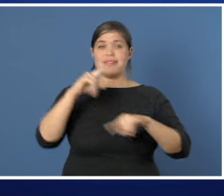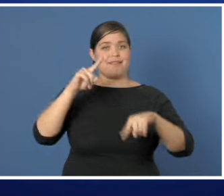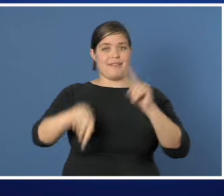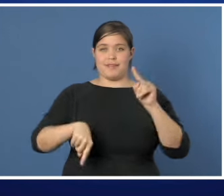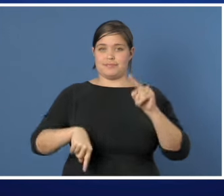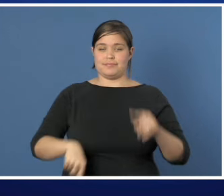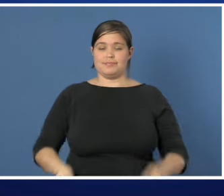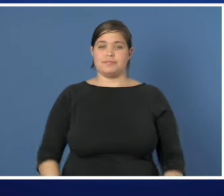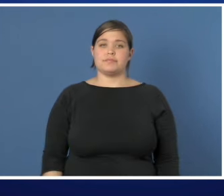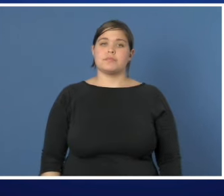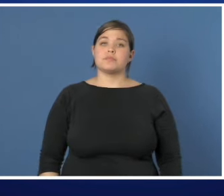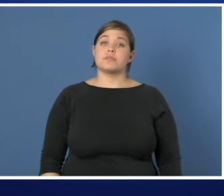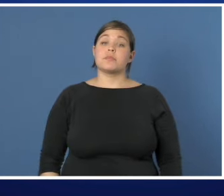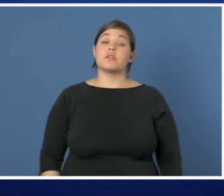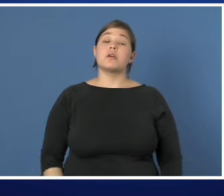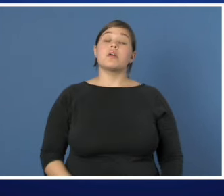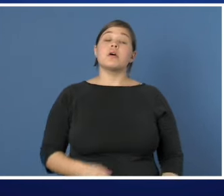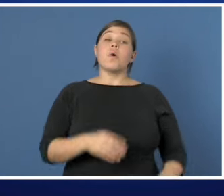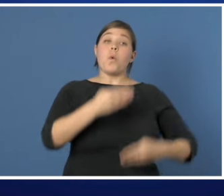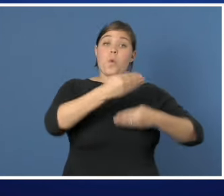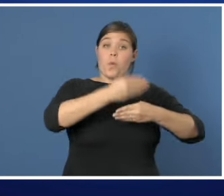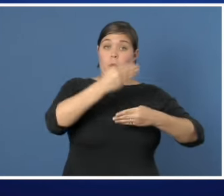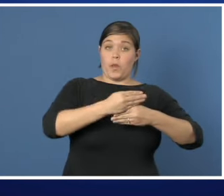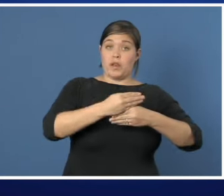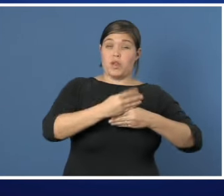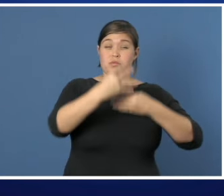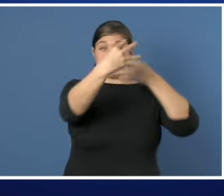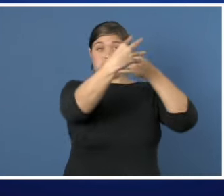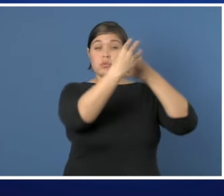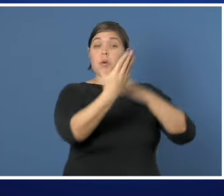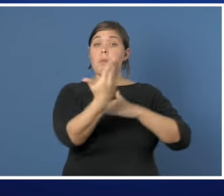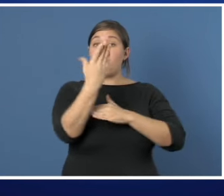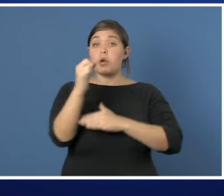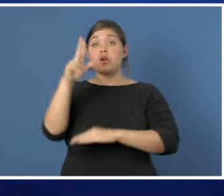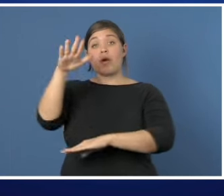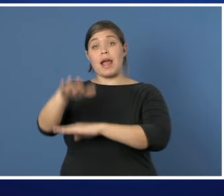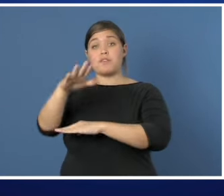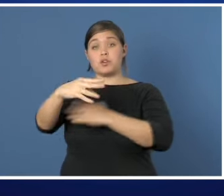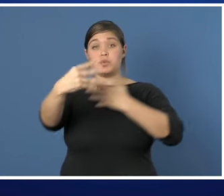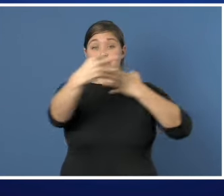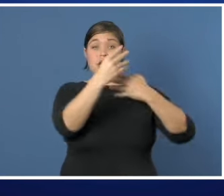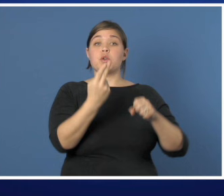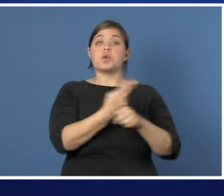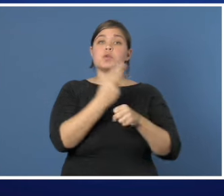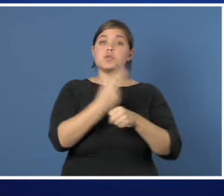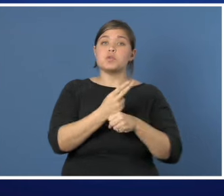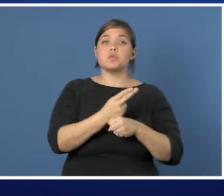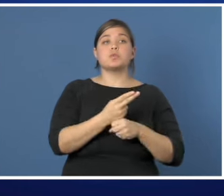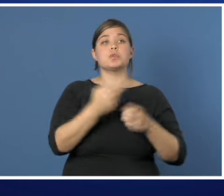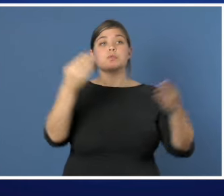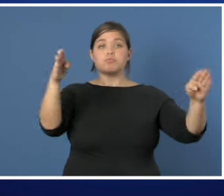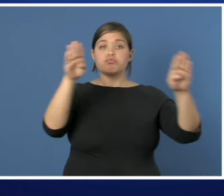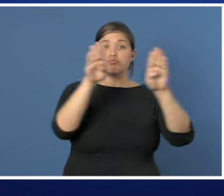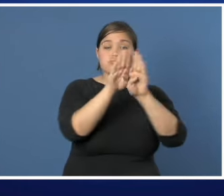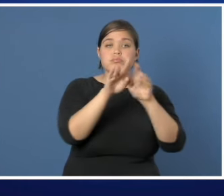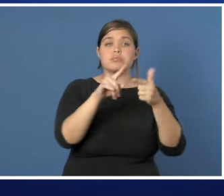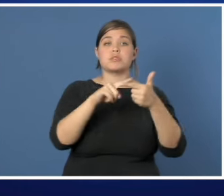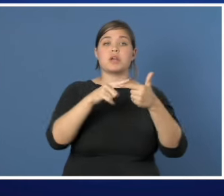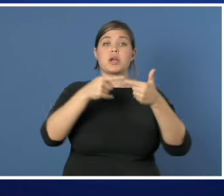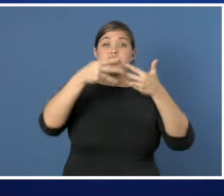Cover windows that receive morning or afternoon sun with drapes,